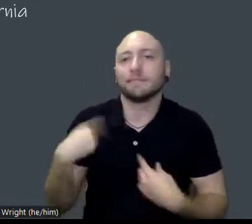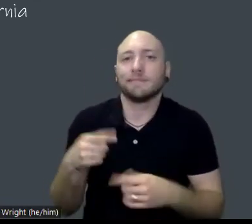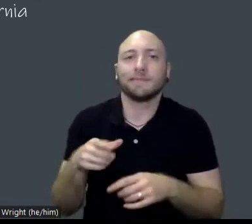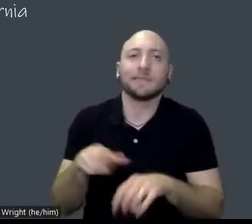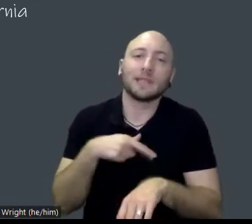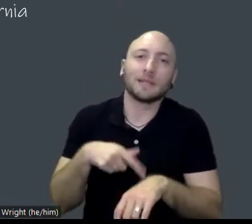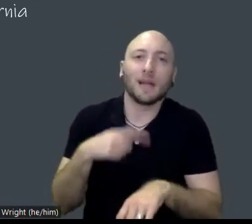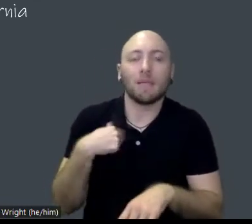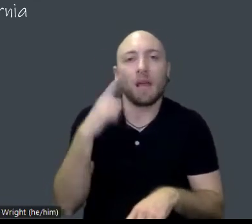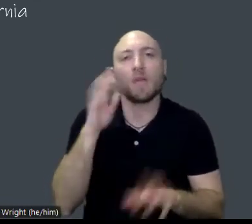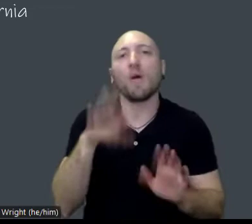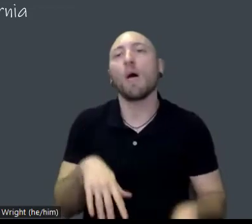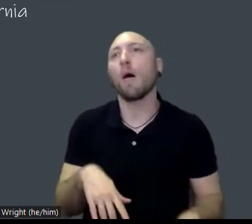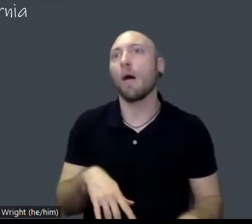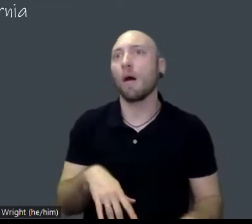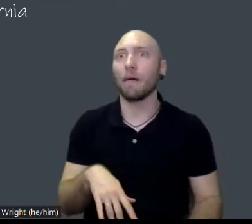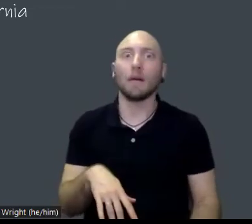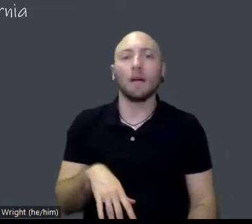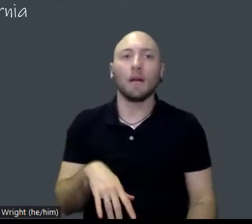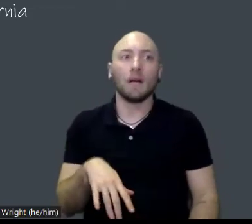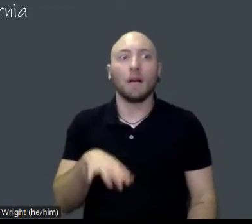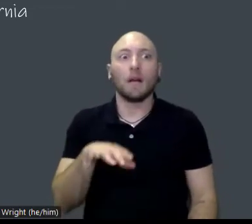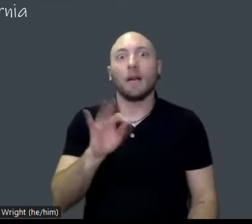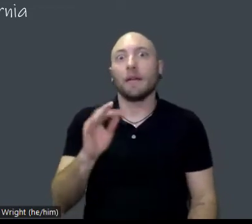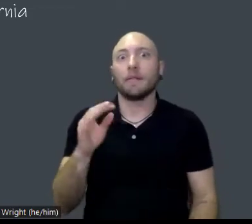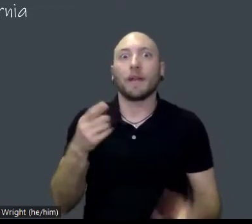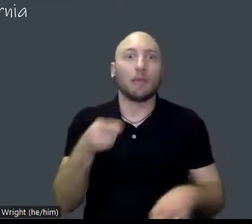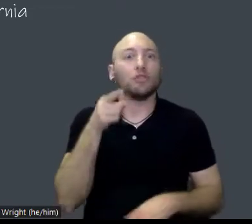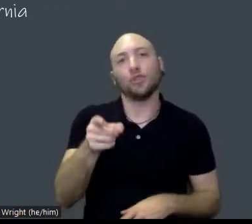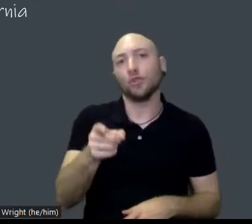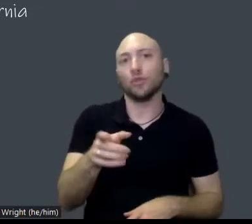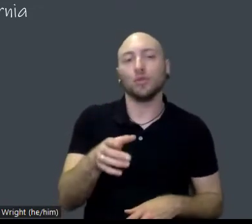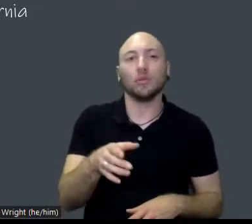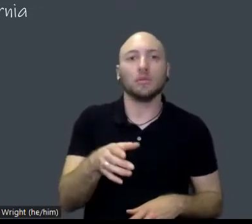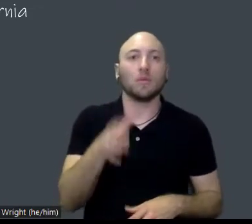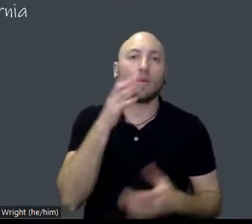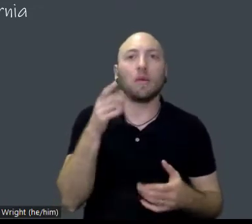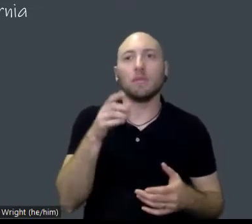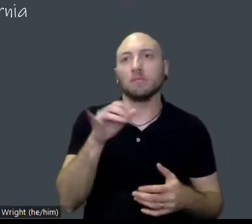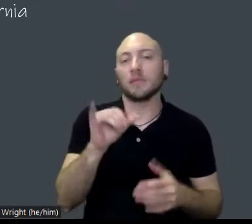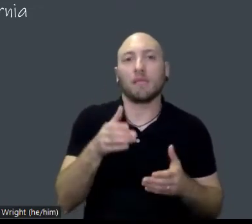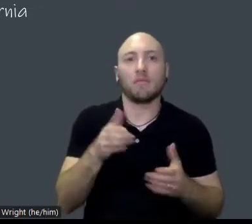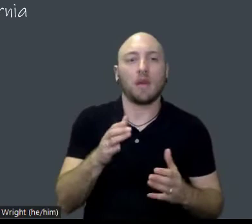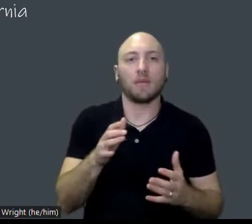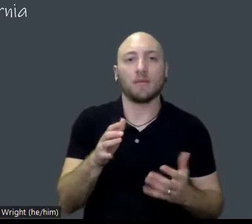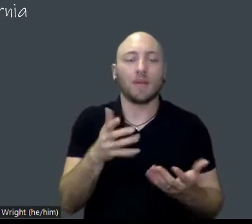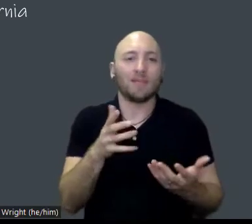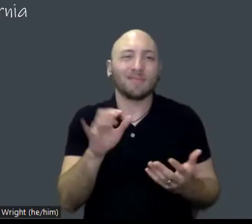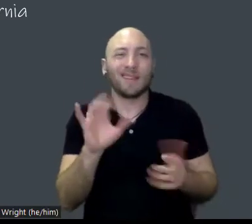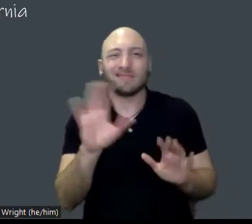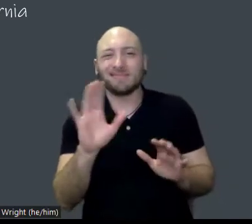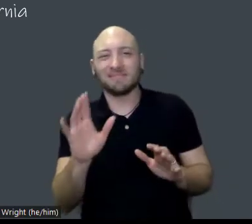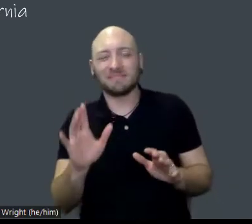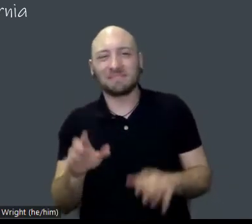anyone knew what happened, like anyone felt this way, they wouldn't say anything about my drug and alcohol use. Like